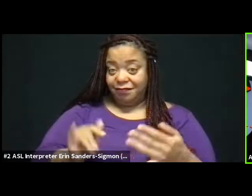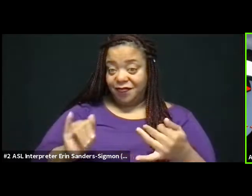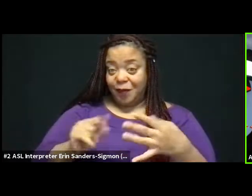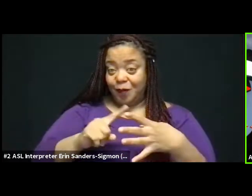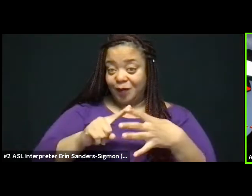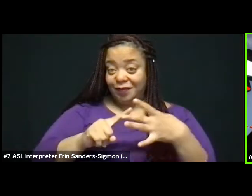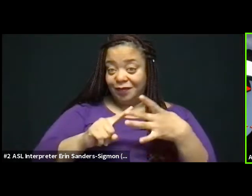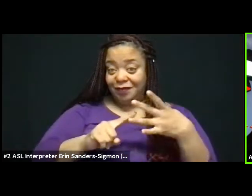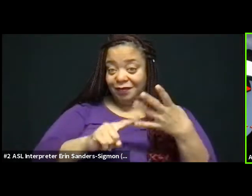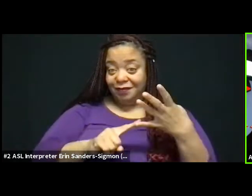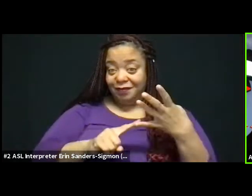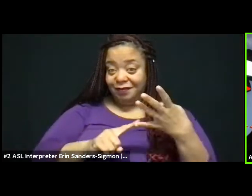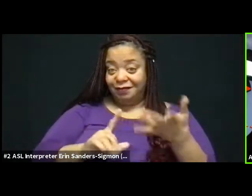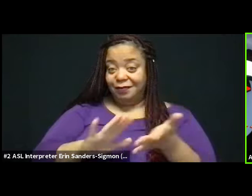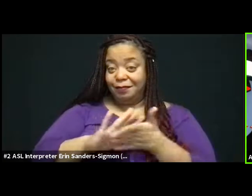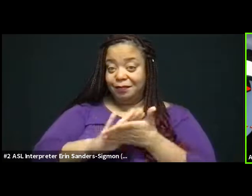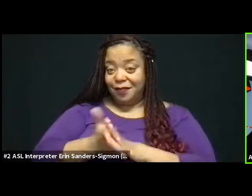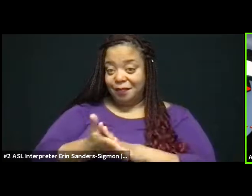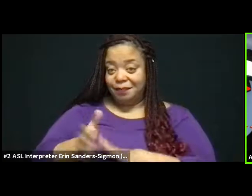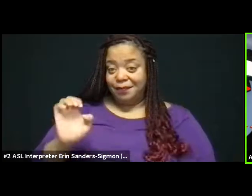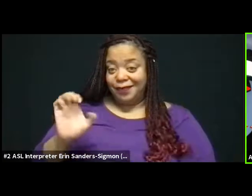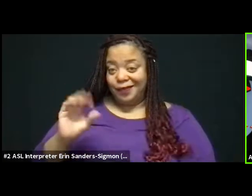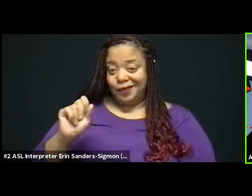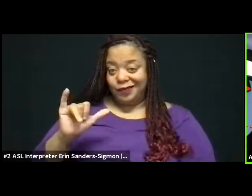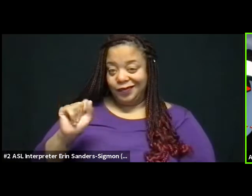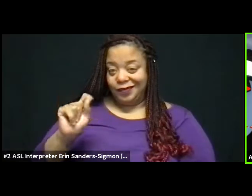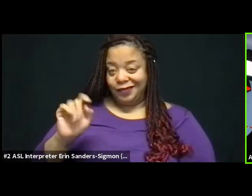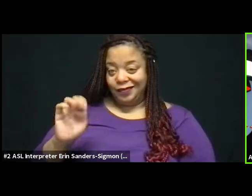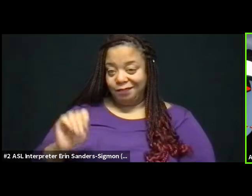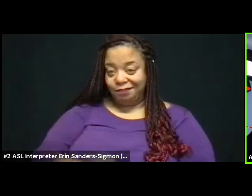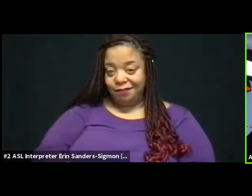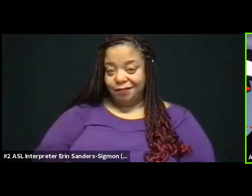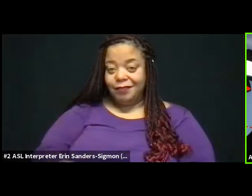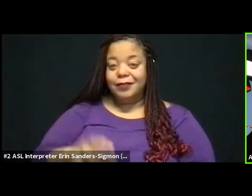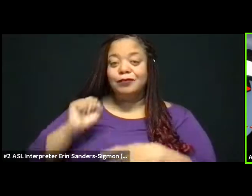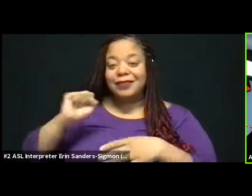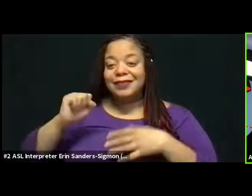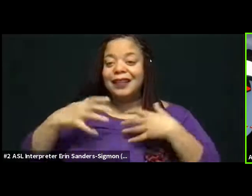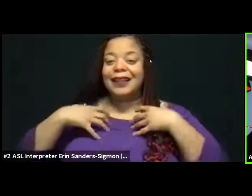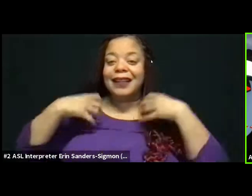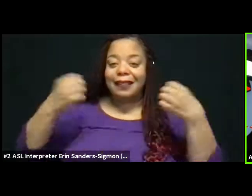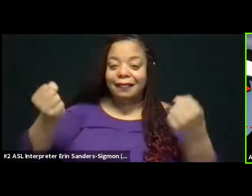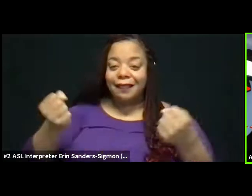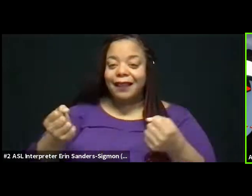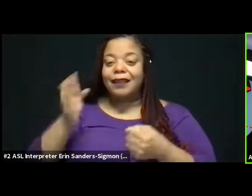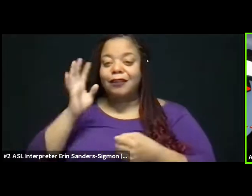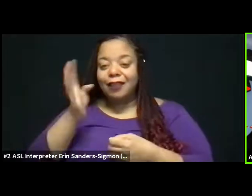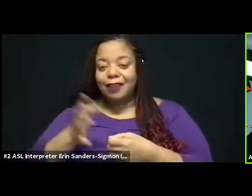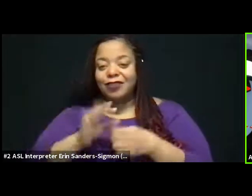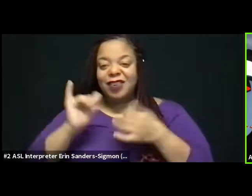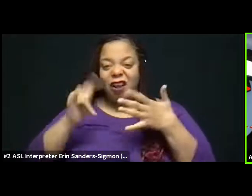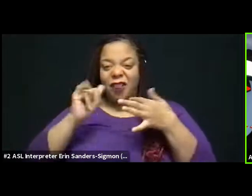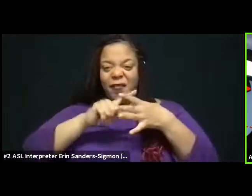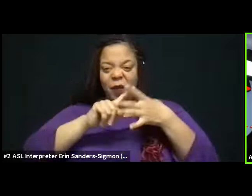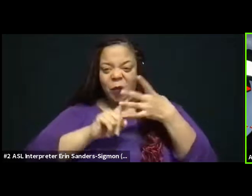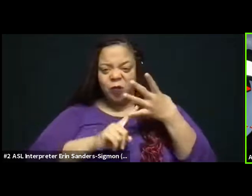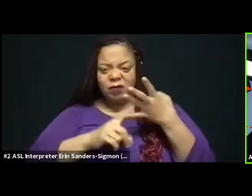I kind of do my work through. And so those track lists consist of